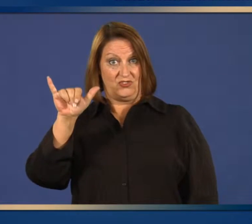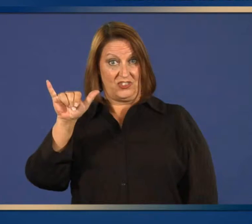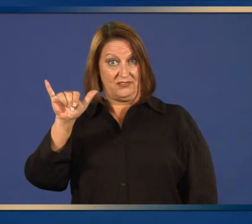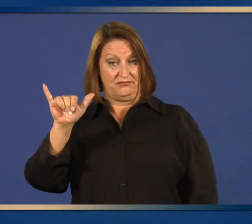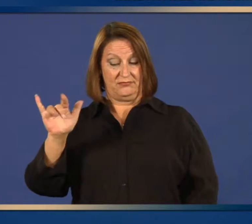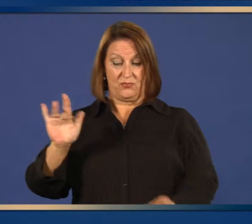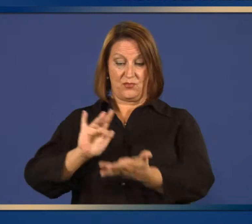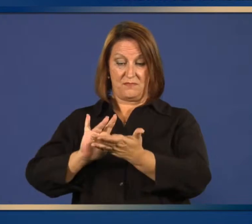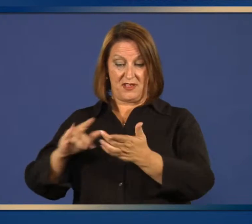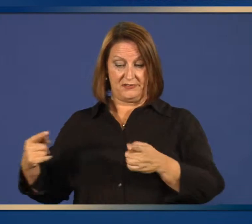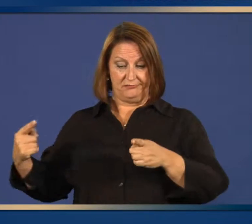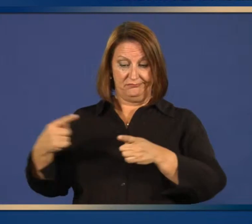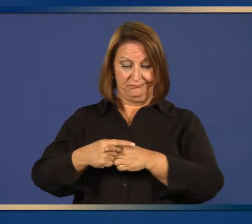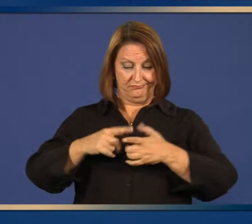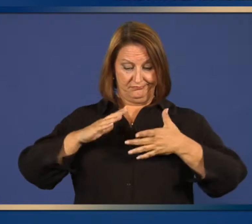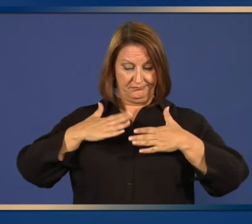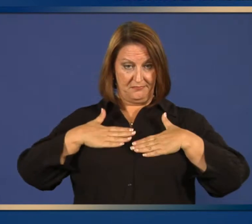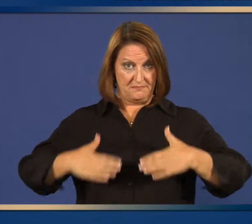allergic reactions.